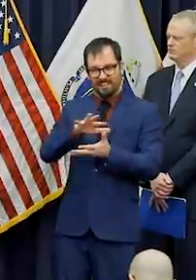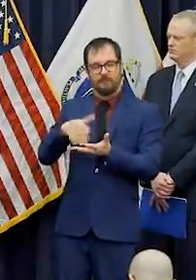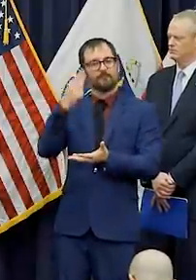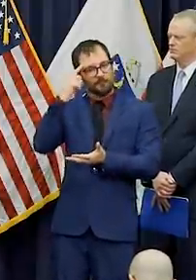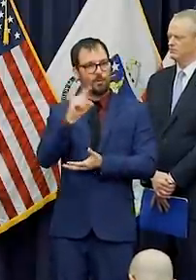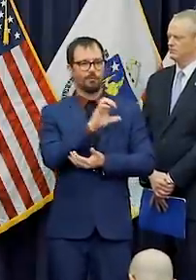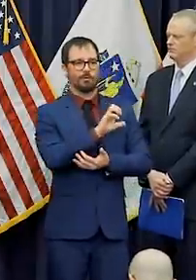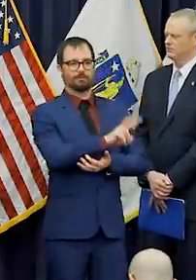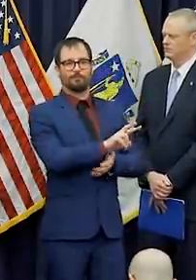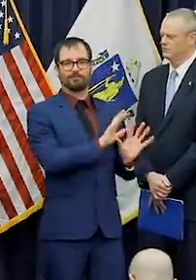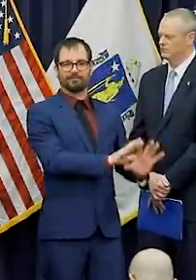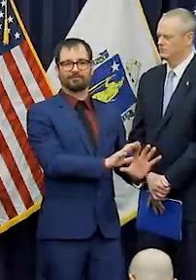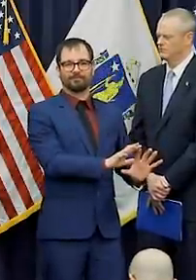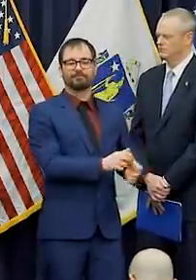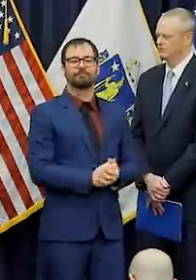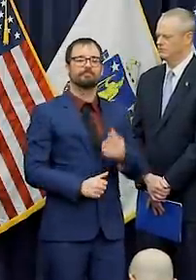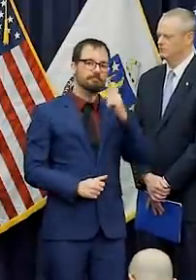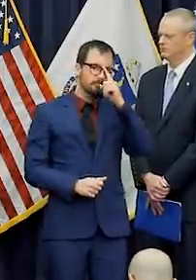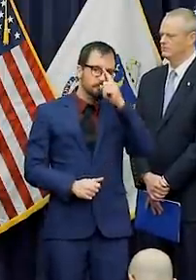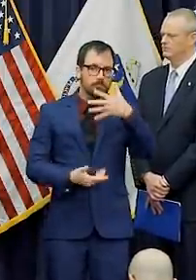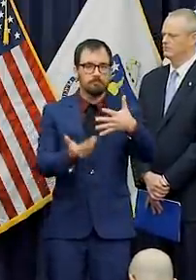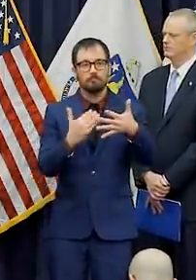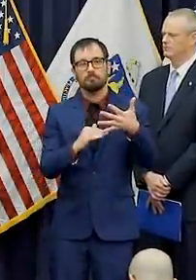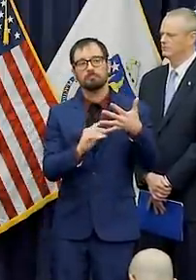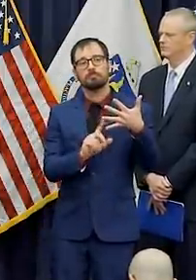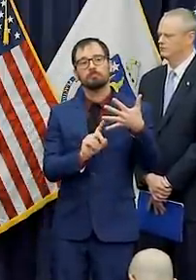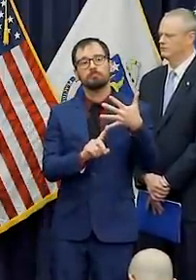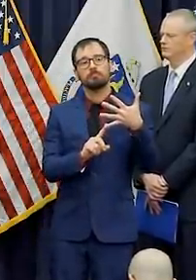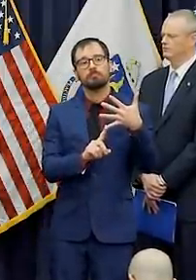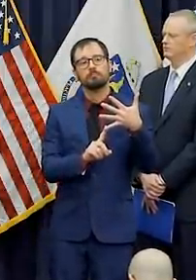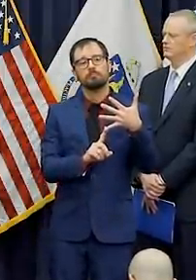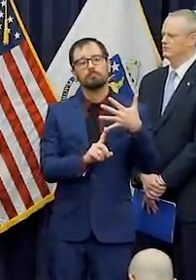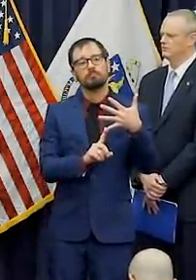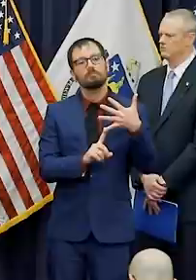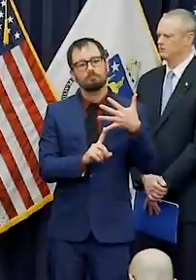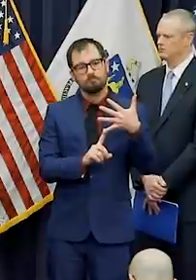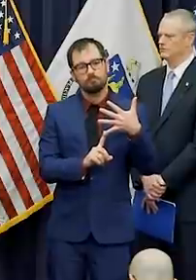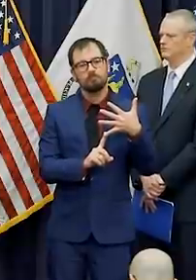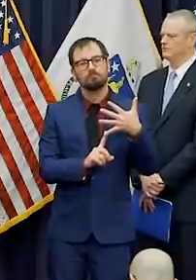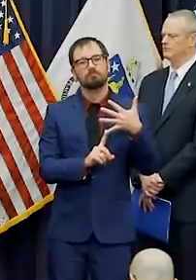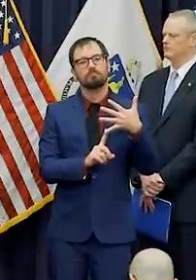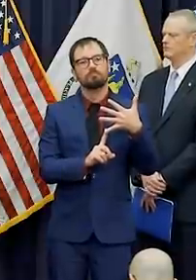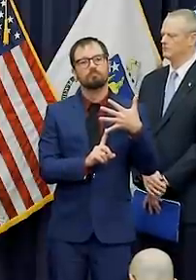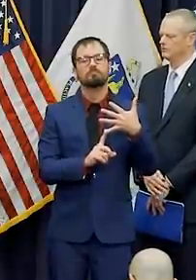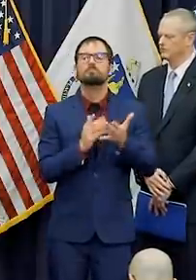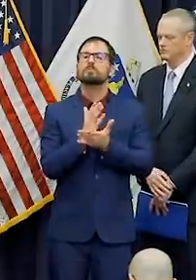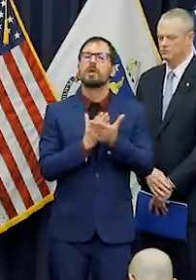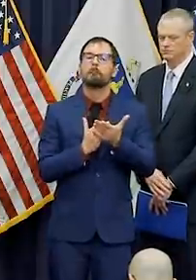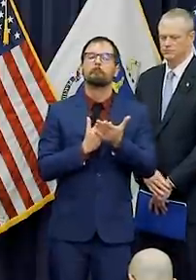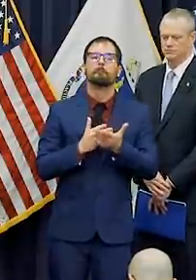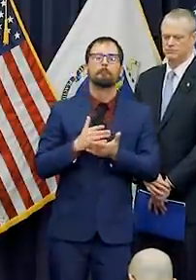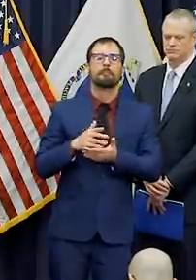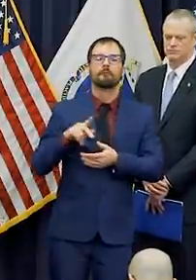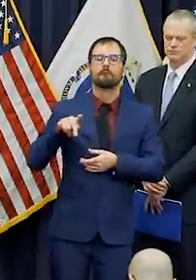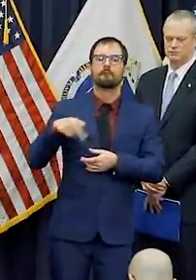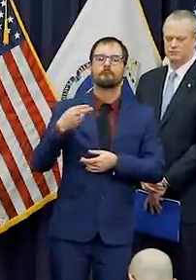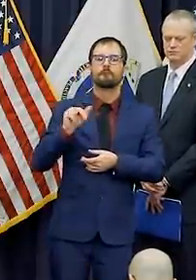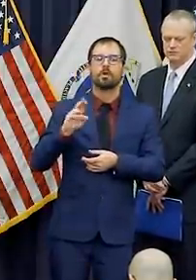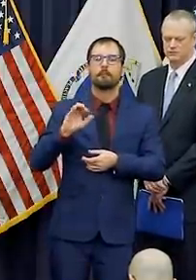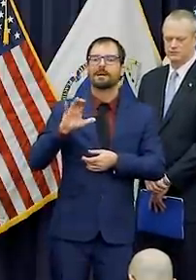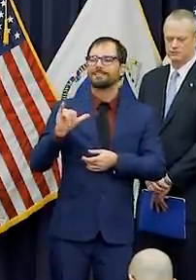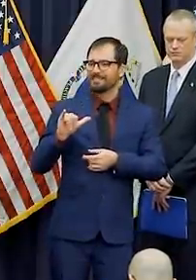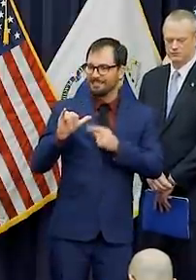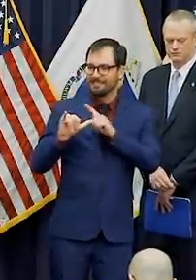fifth order allows certain pharmacists to make hand sanitizer to address the shortage of hand sanitizer in the Commonwealth.